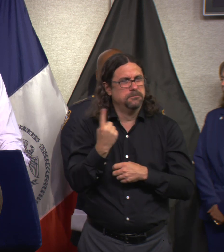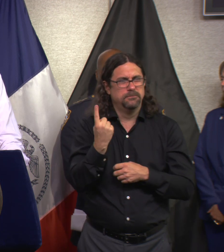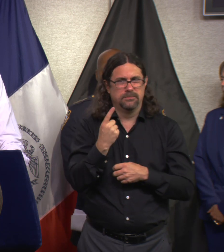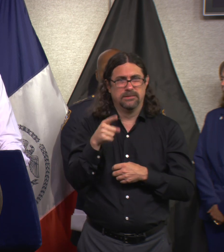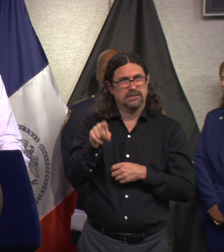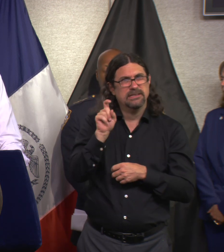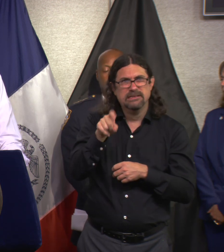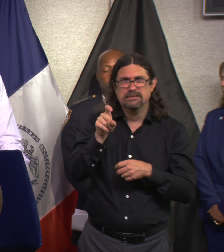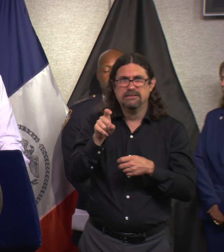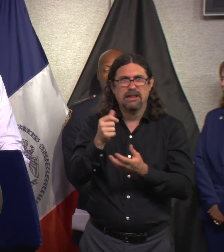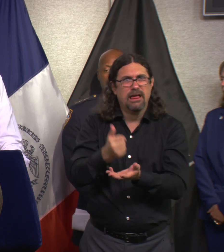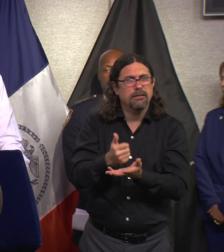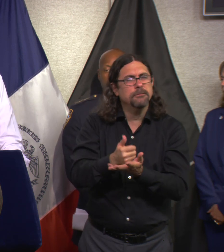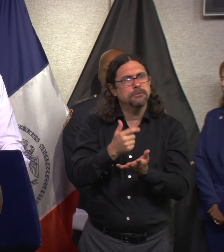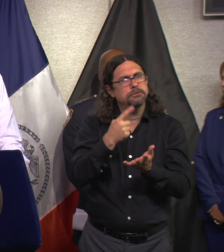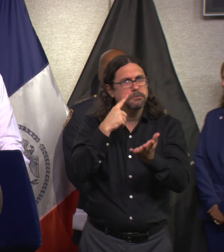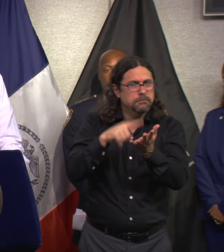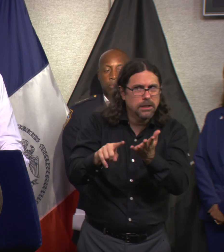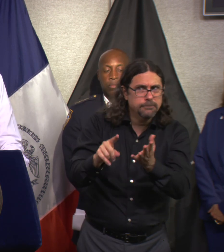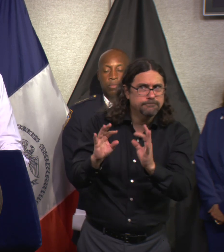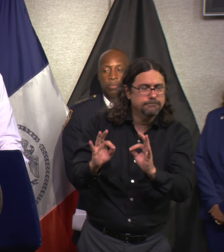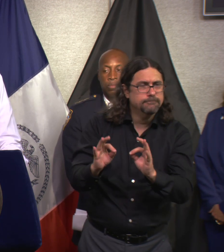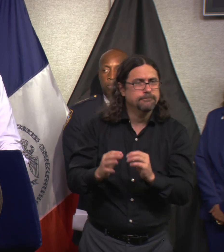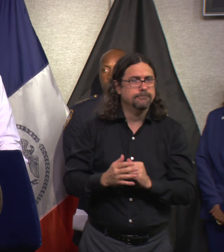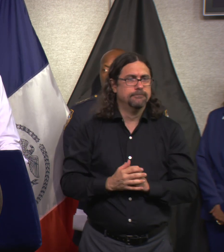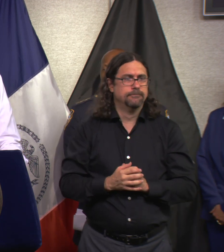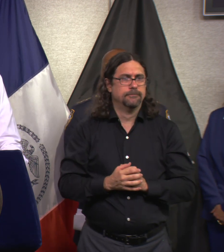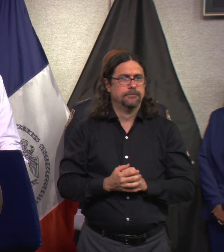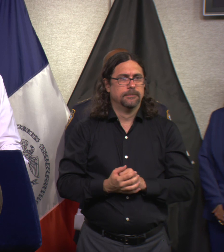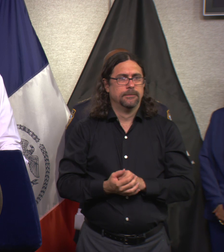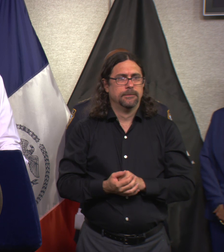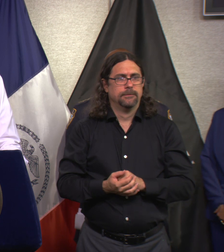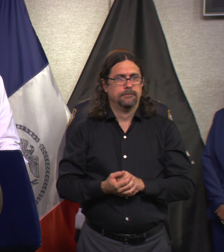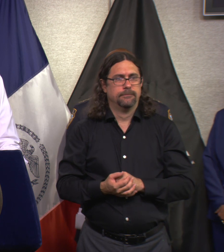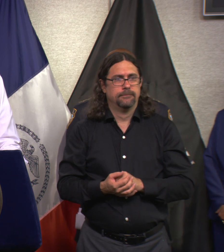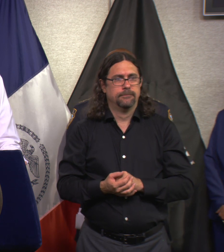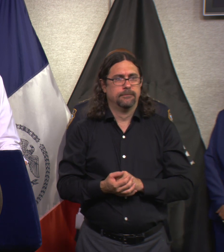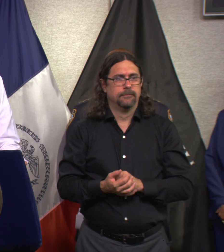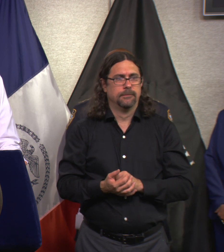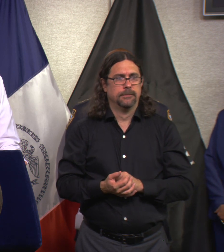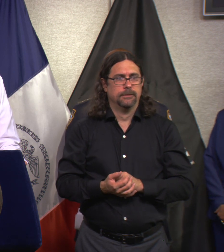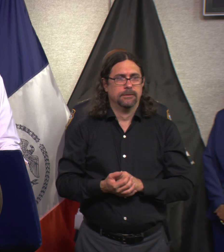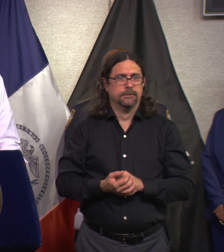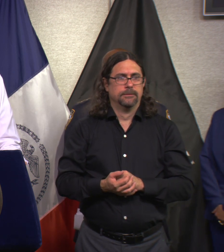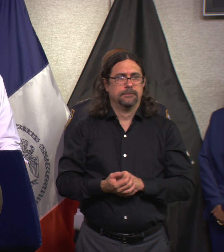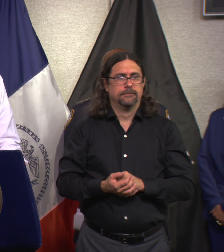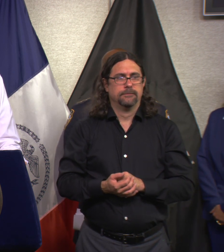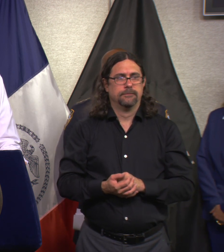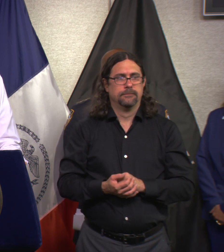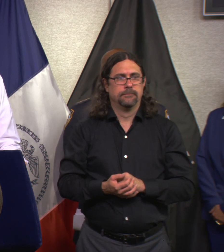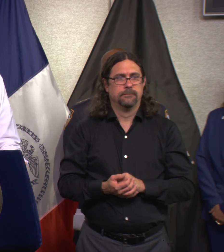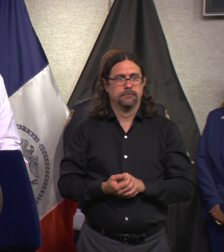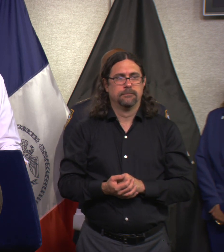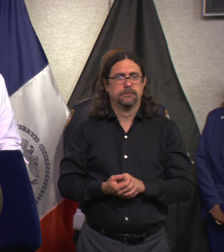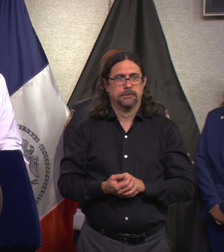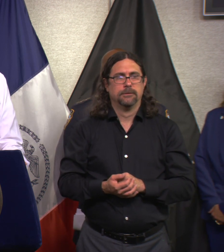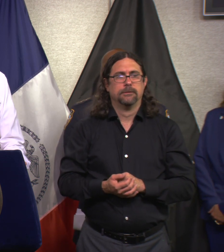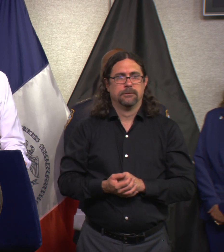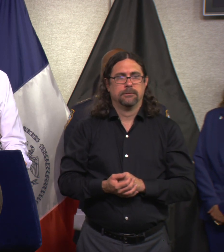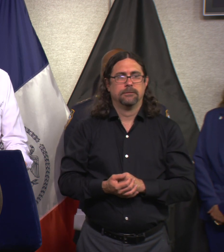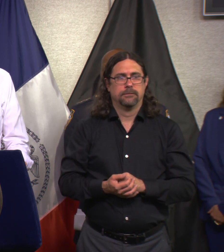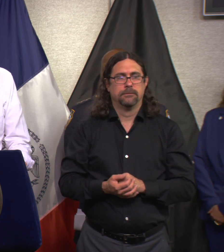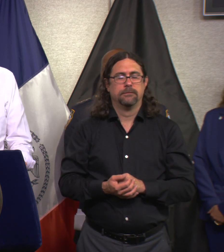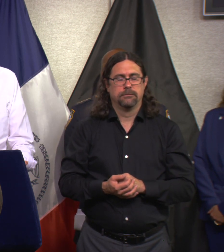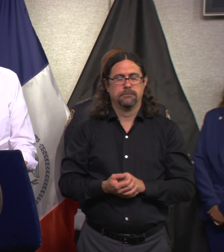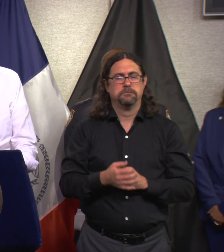First precaution is very straightforward. Stay indoors to the maximum extent possible. Stay out of the sun. If